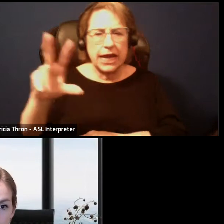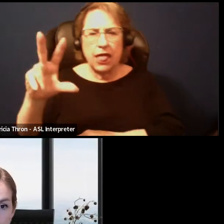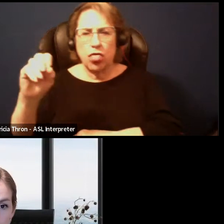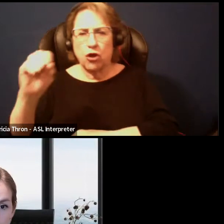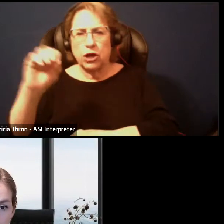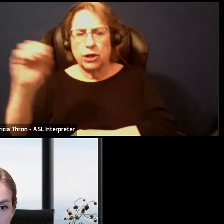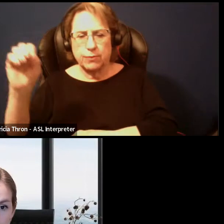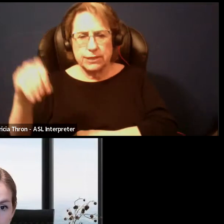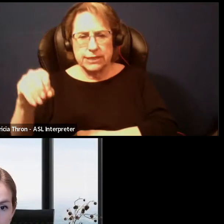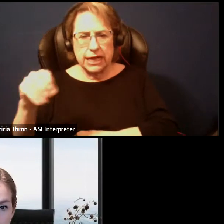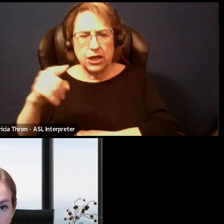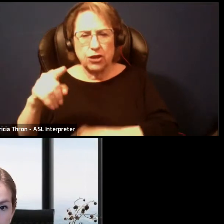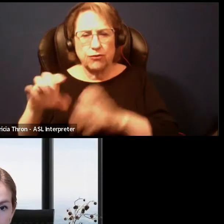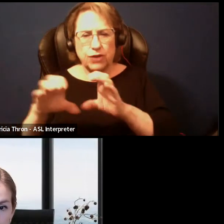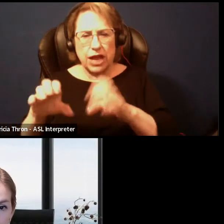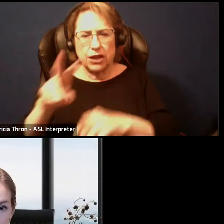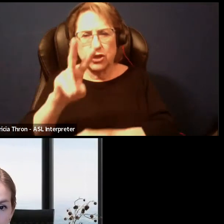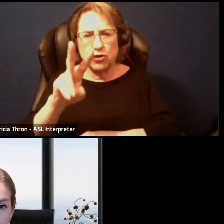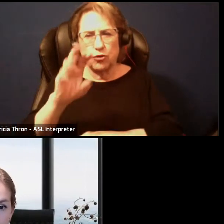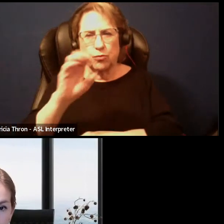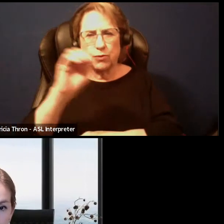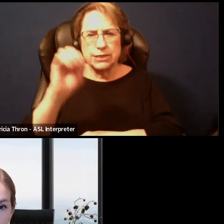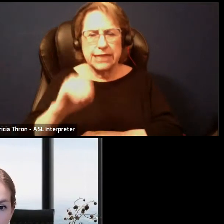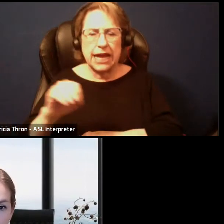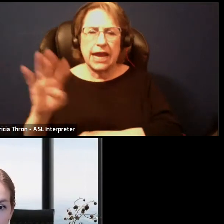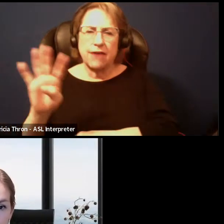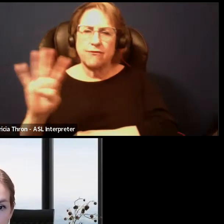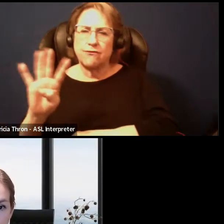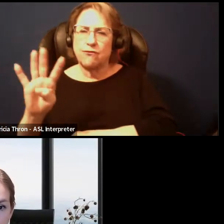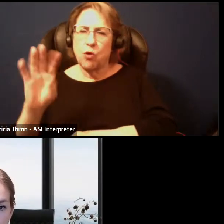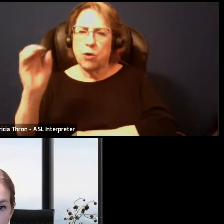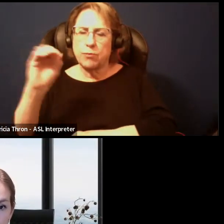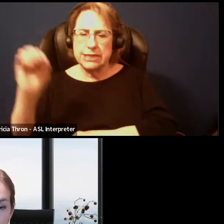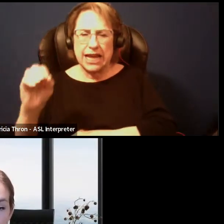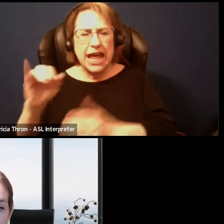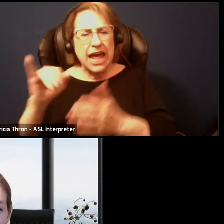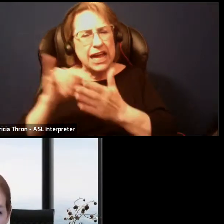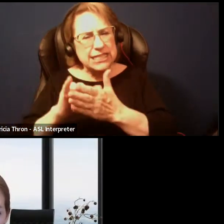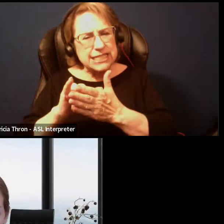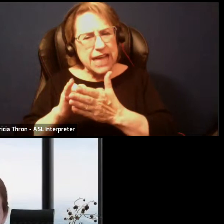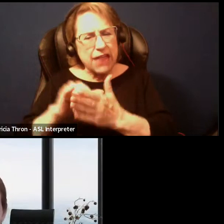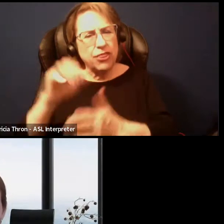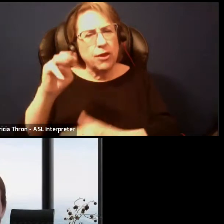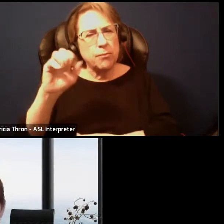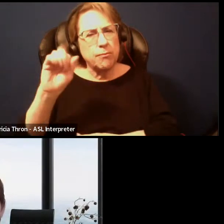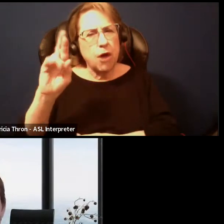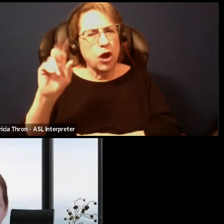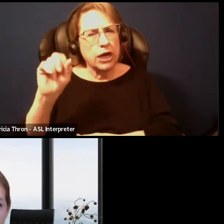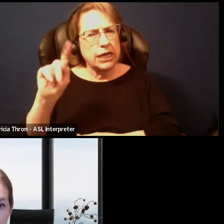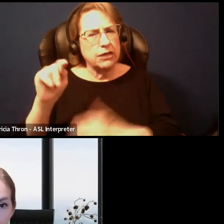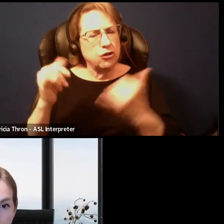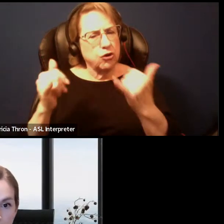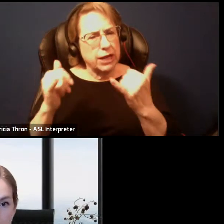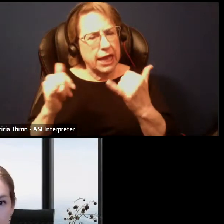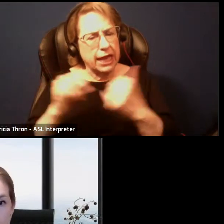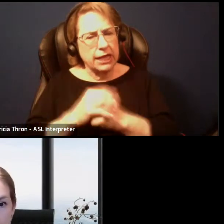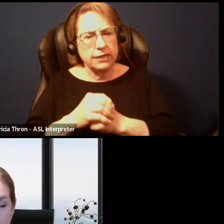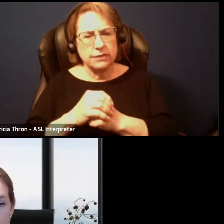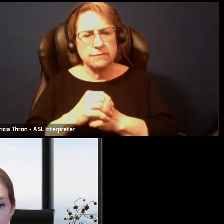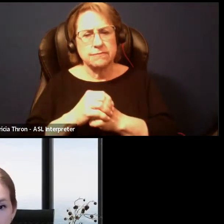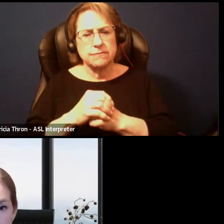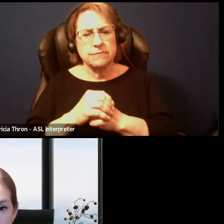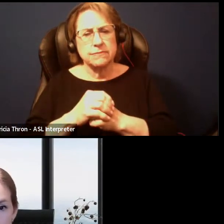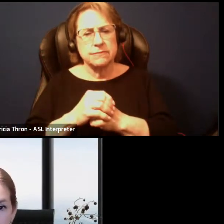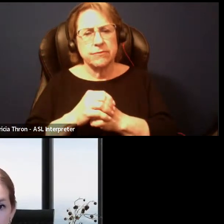2% and 4%. Is that pretty much where the market is these days, or would you? Because I mean, and